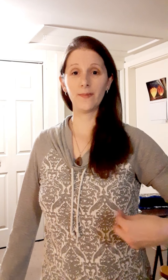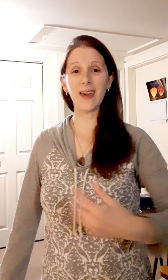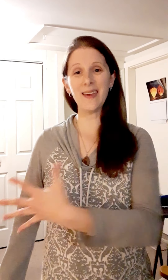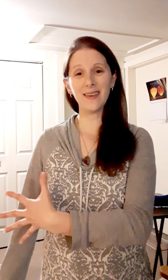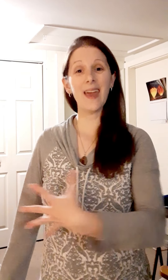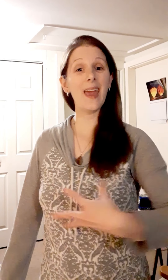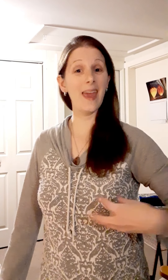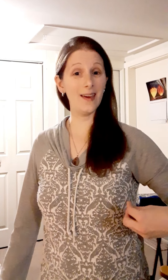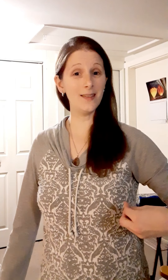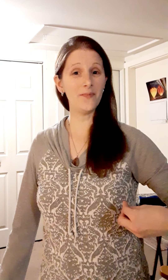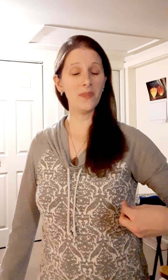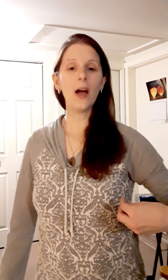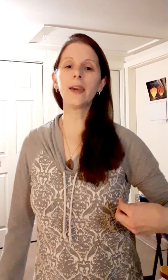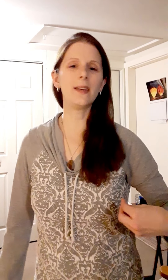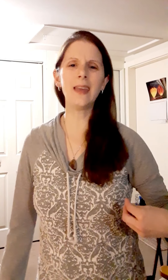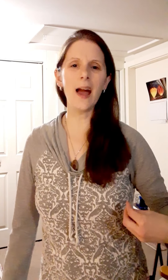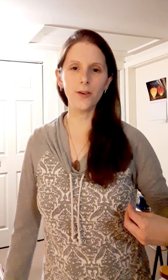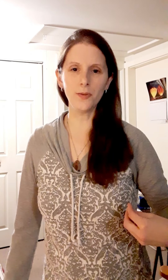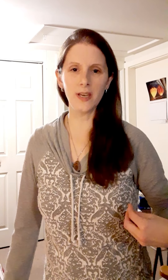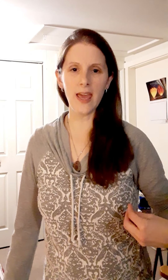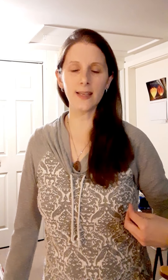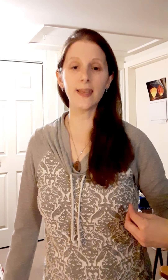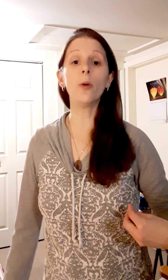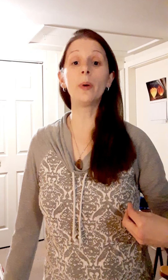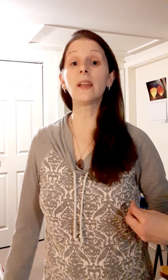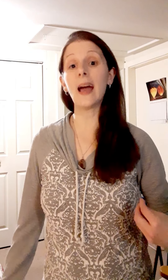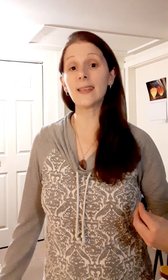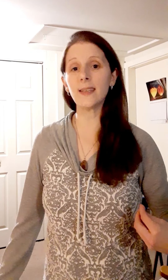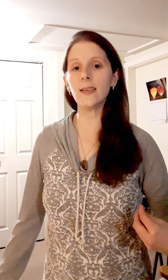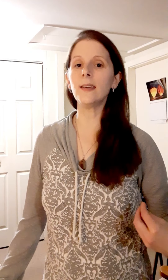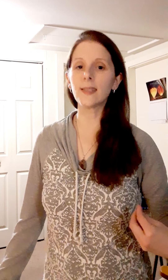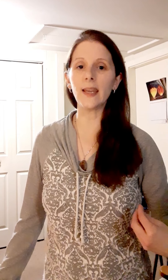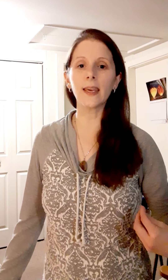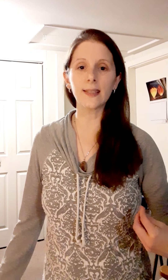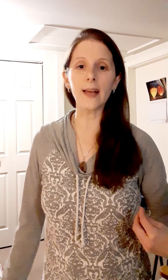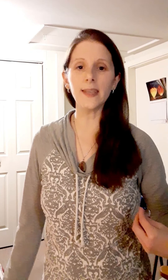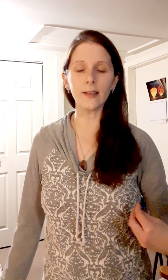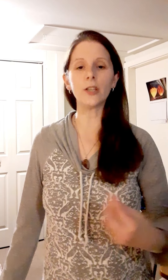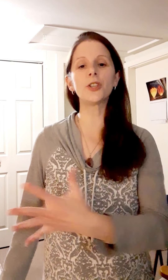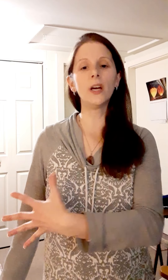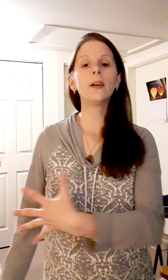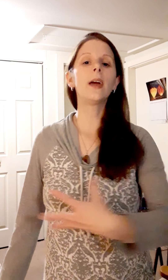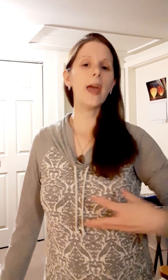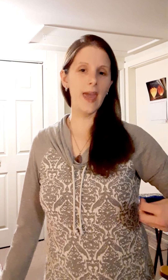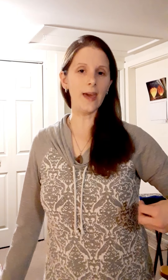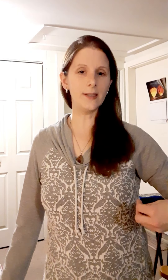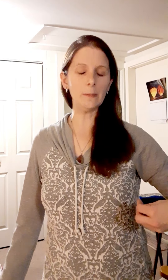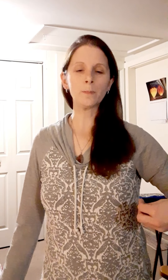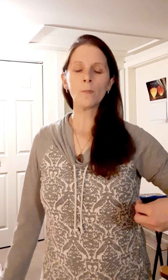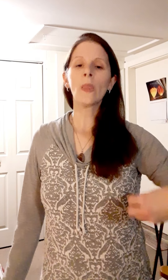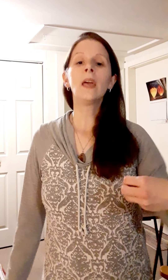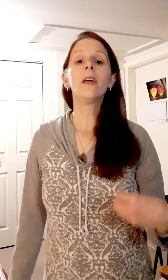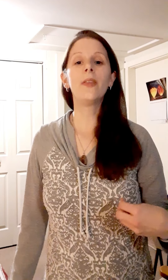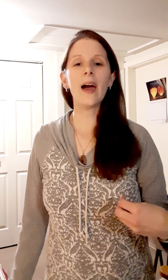Okay? And. Again, not used in ASL, but in S.E.E, Sounding Exact English, and. Then